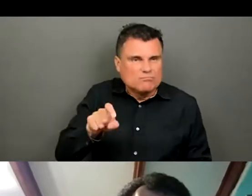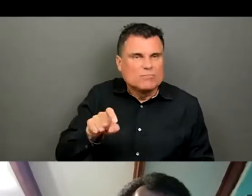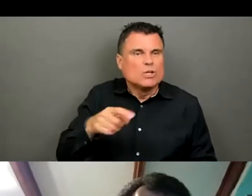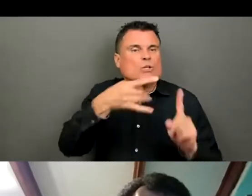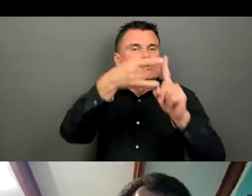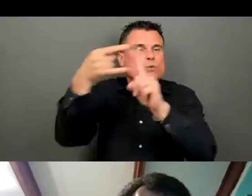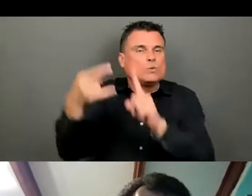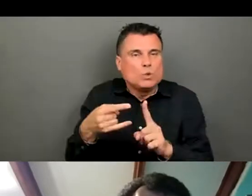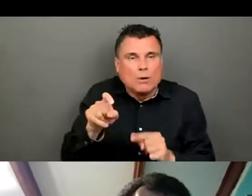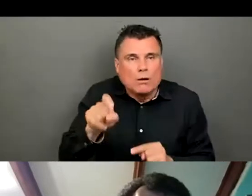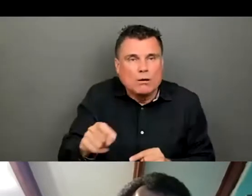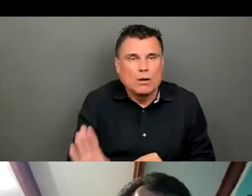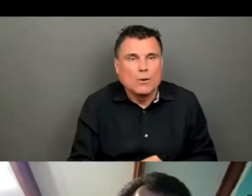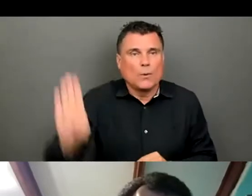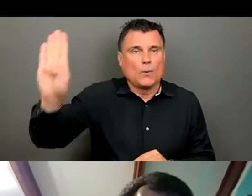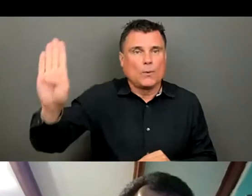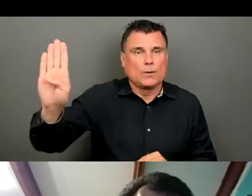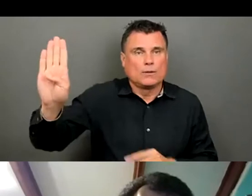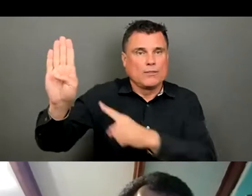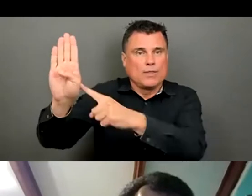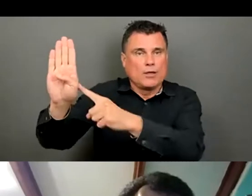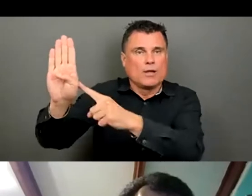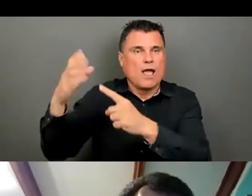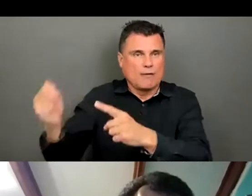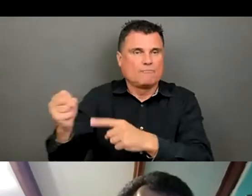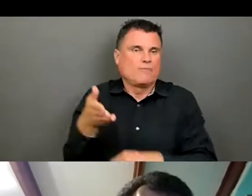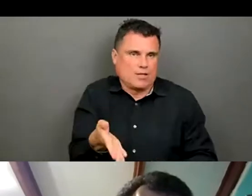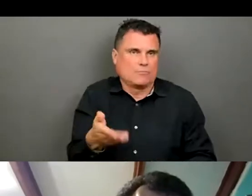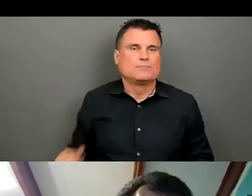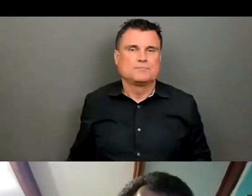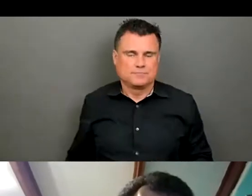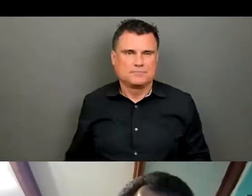then give you the floor to answer ask a question.